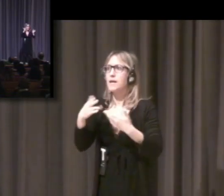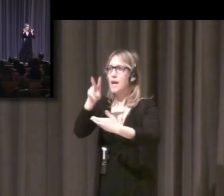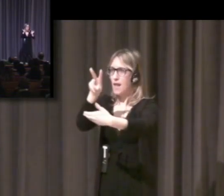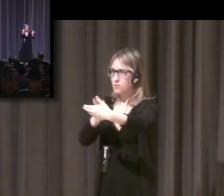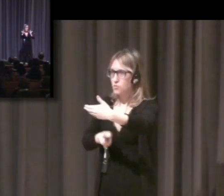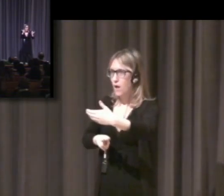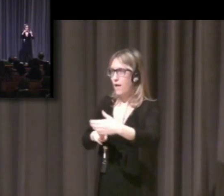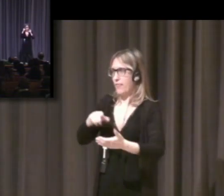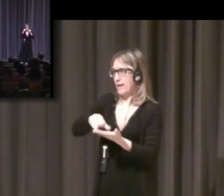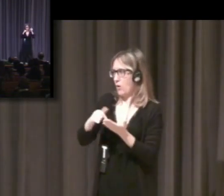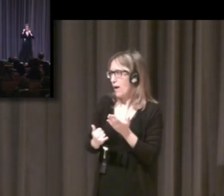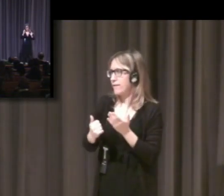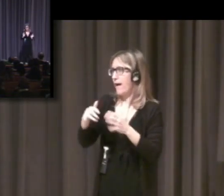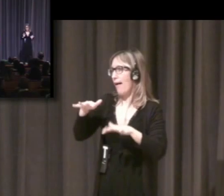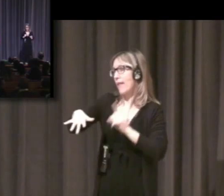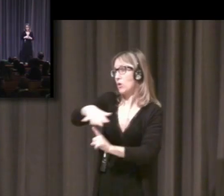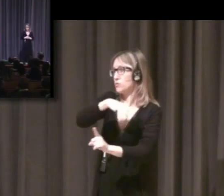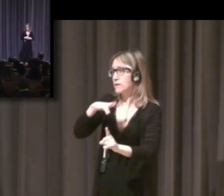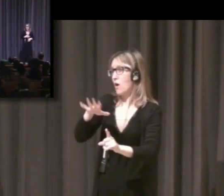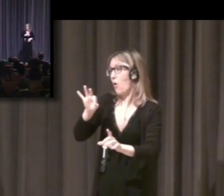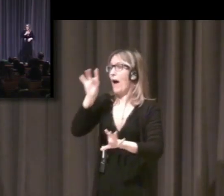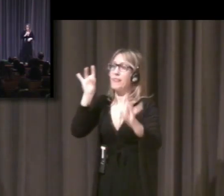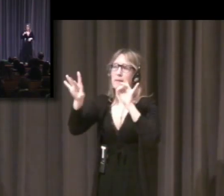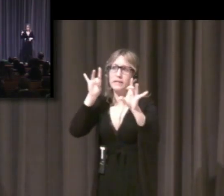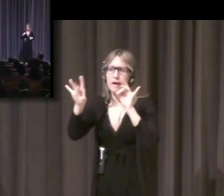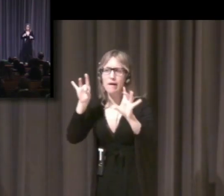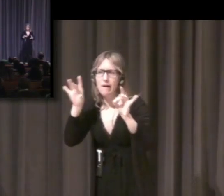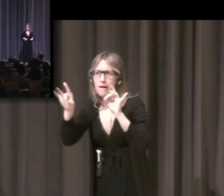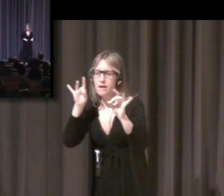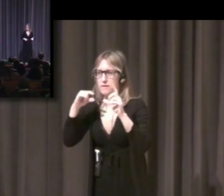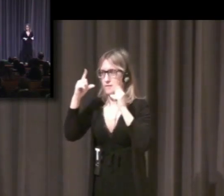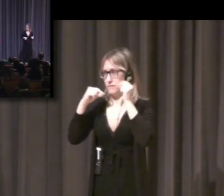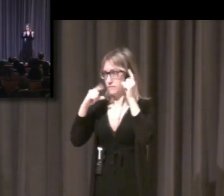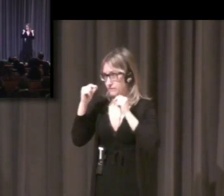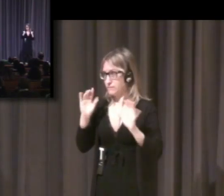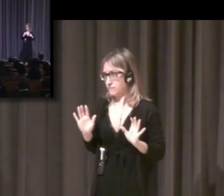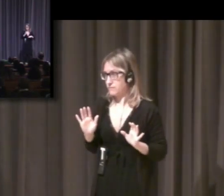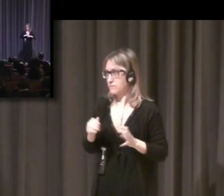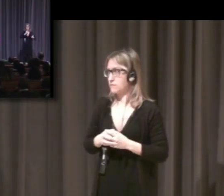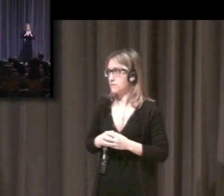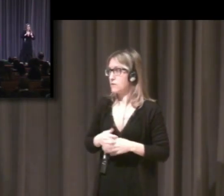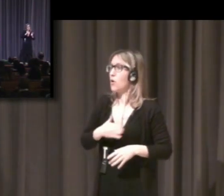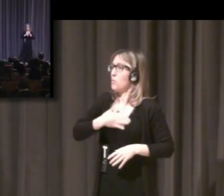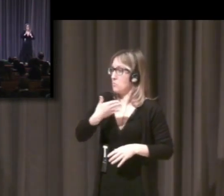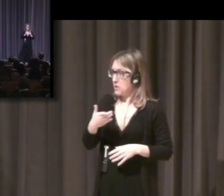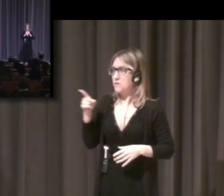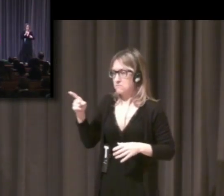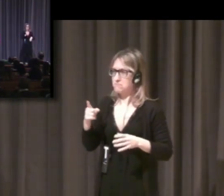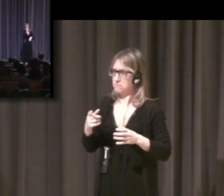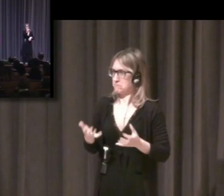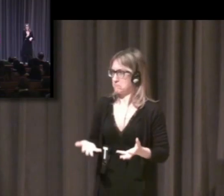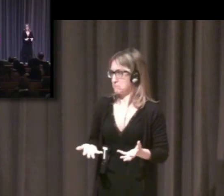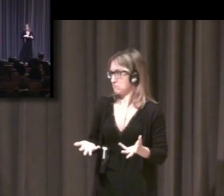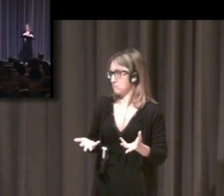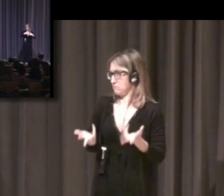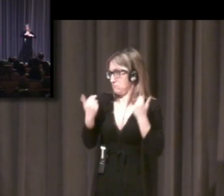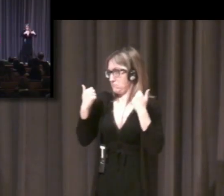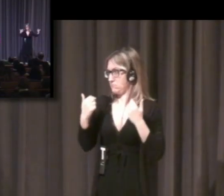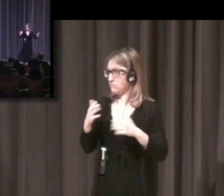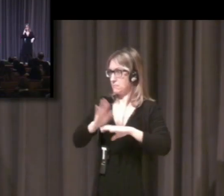well enough to have conversations with strangers, okay? That's your very best